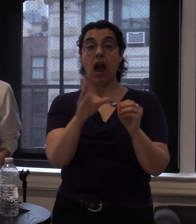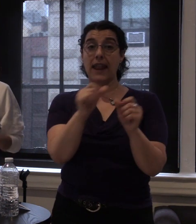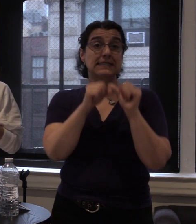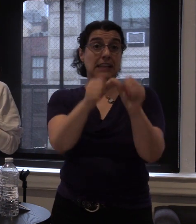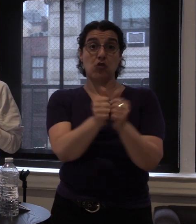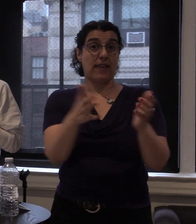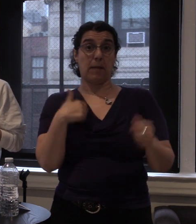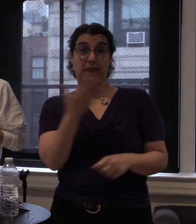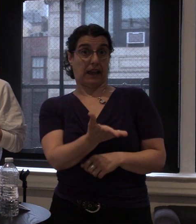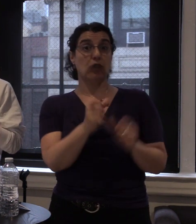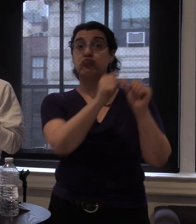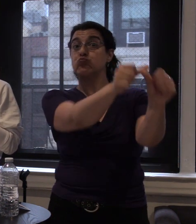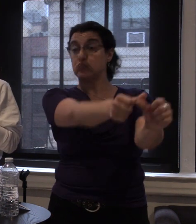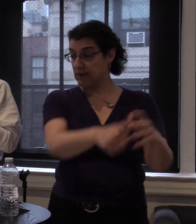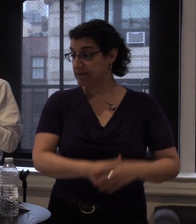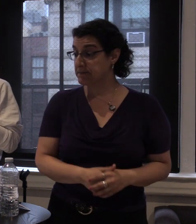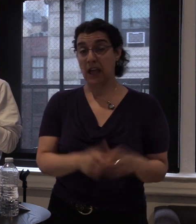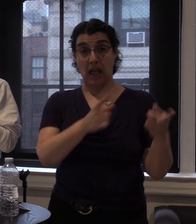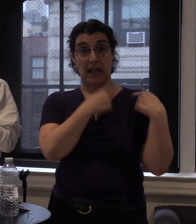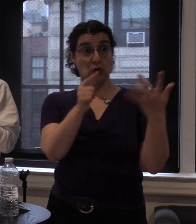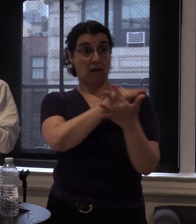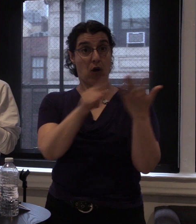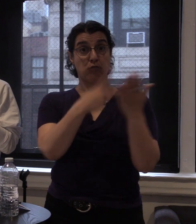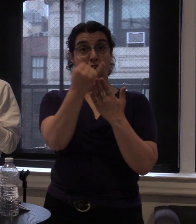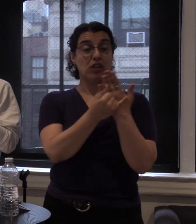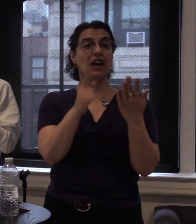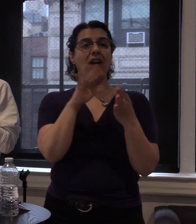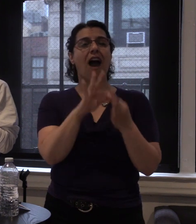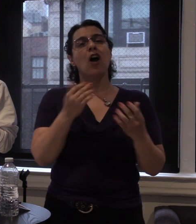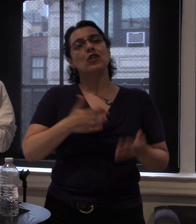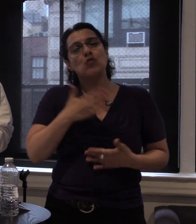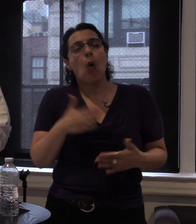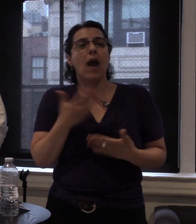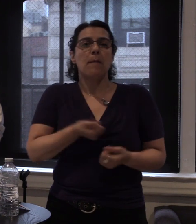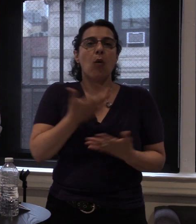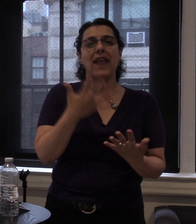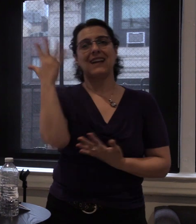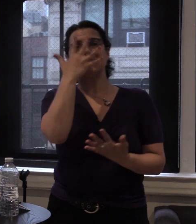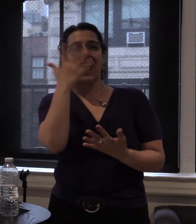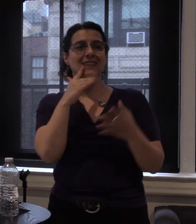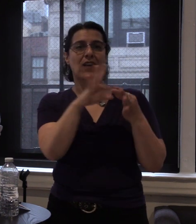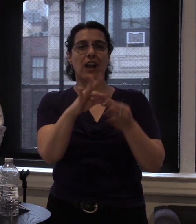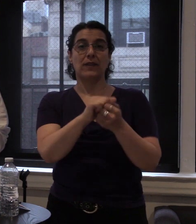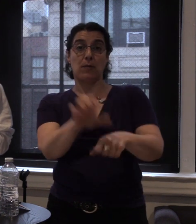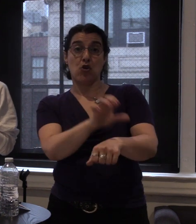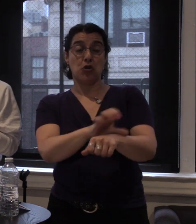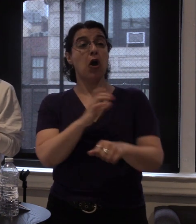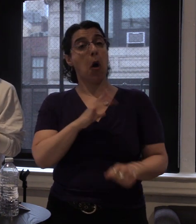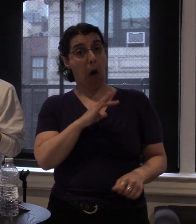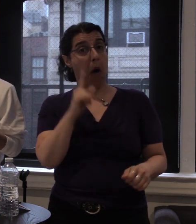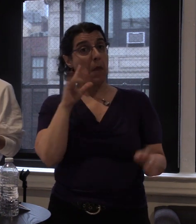me. And so far, these projects have been about joy and poetics and aesthetics of computing. And while I think